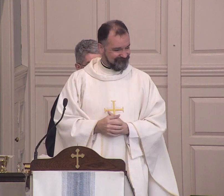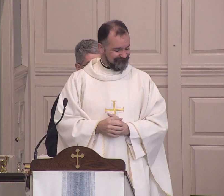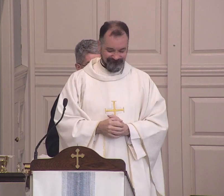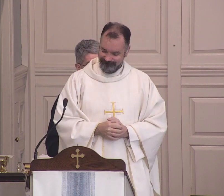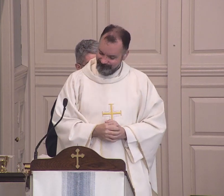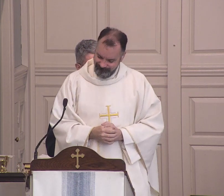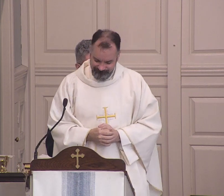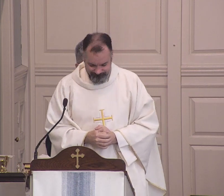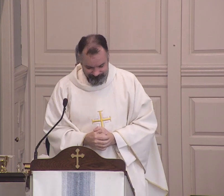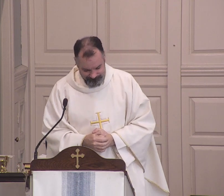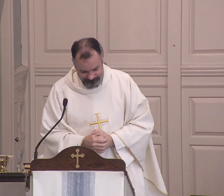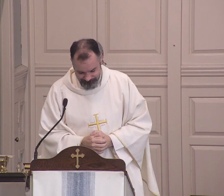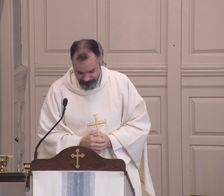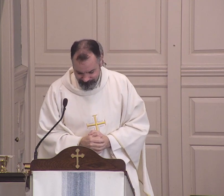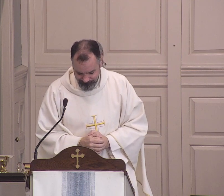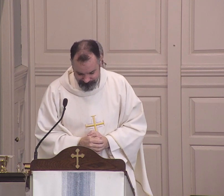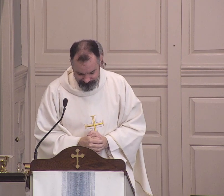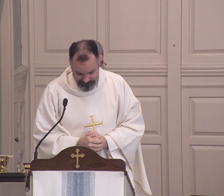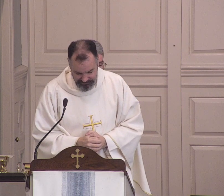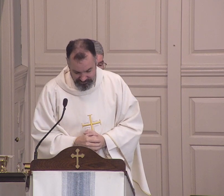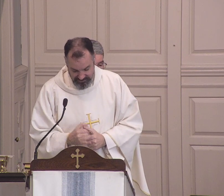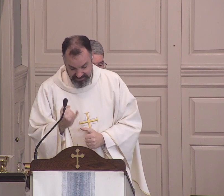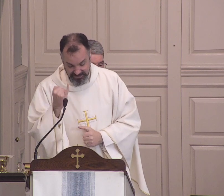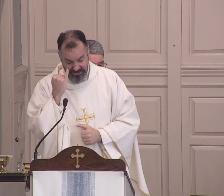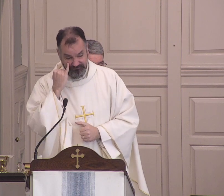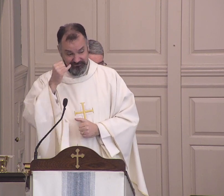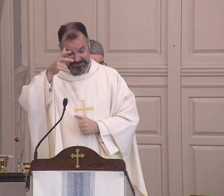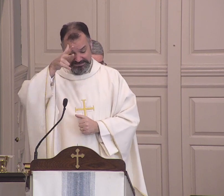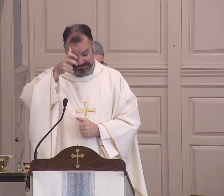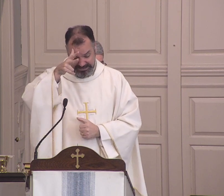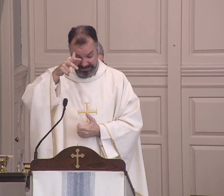that house will not be able to stand.